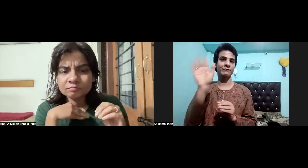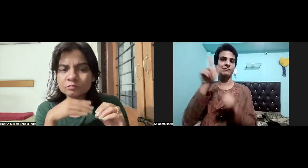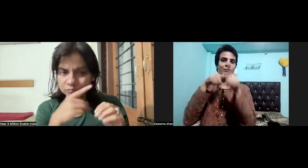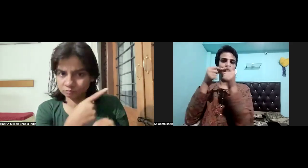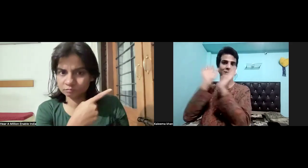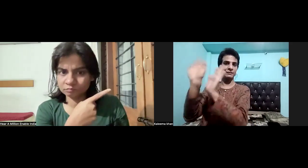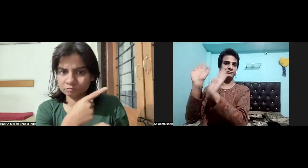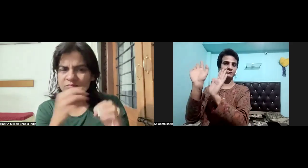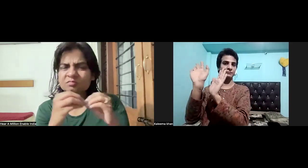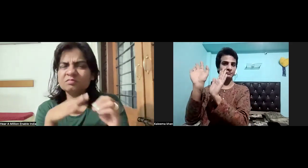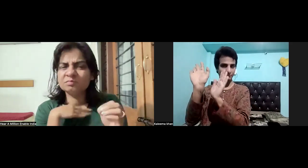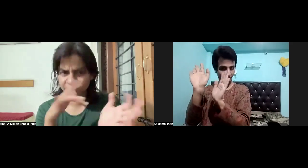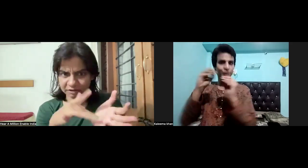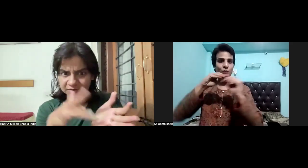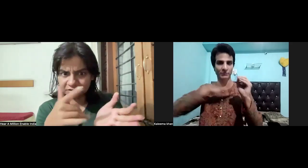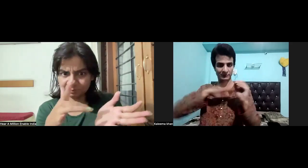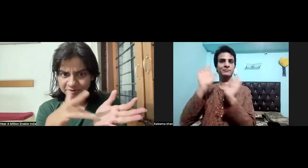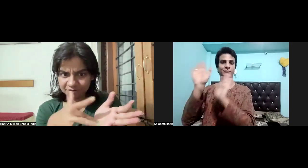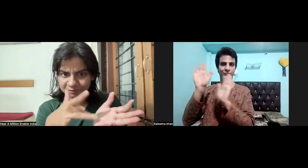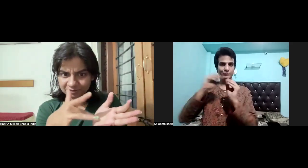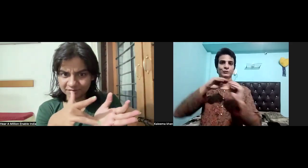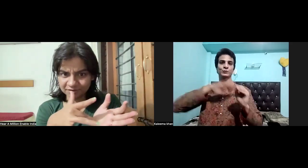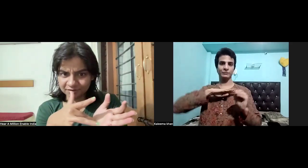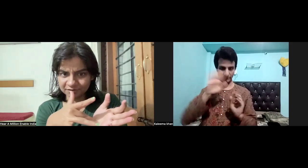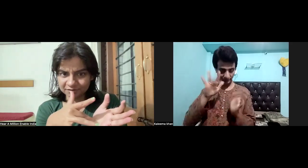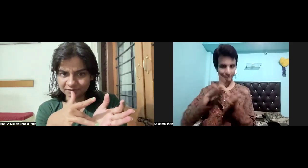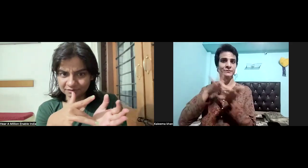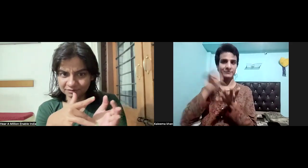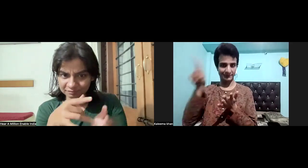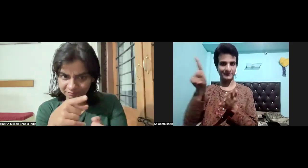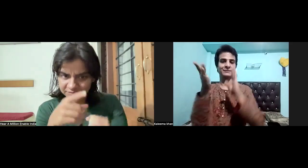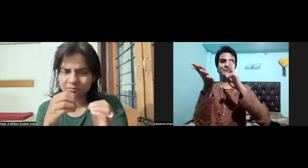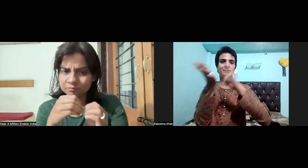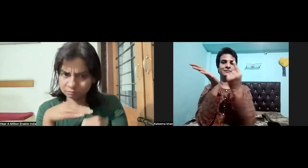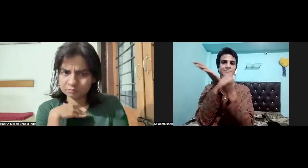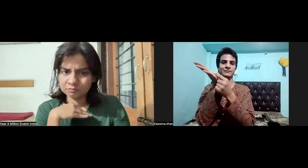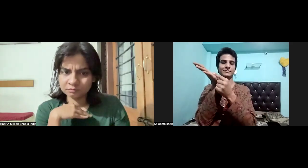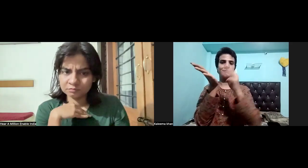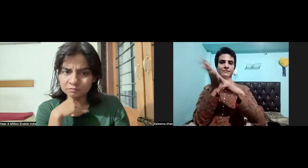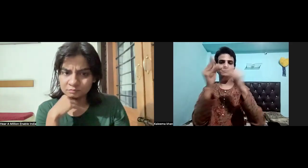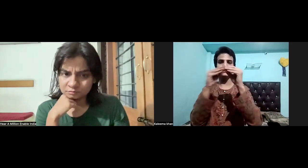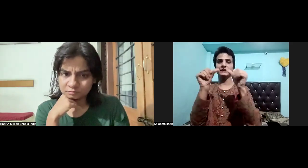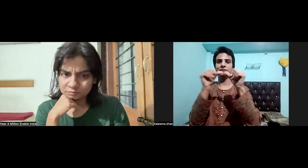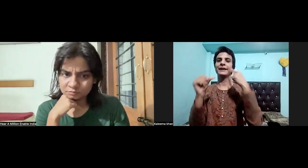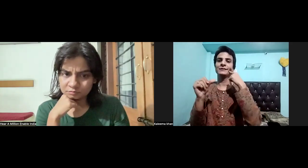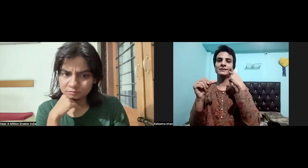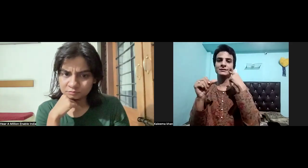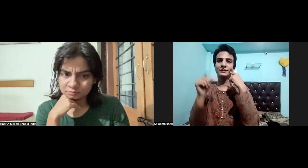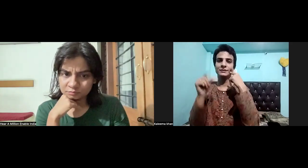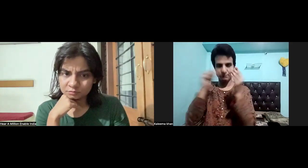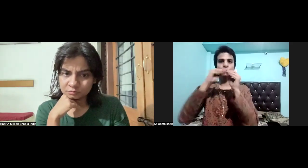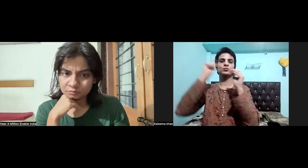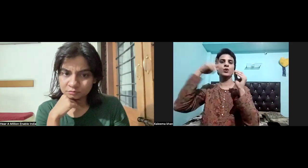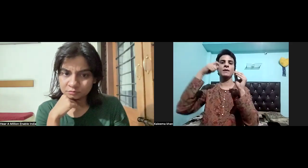what is this place? There are two deaf people. Is it a place? P and a Maharashtra sign.